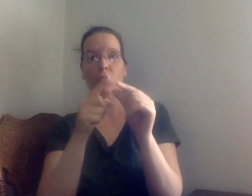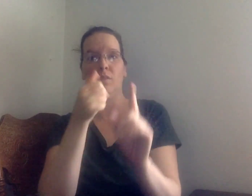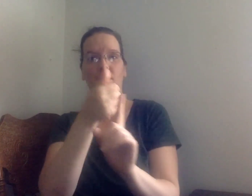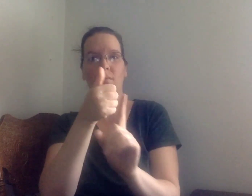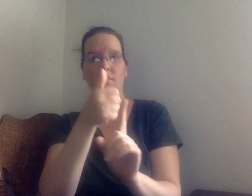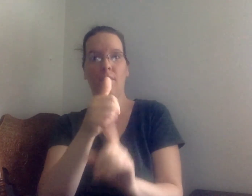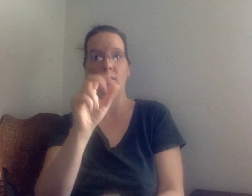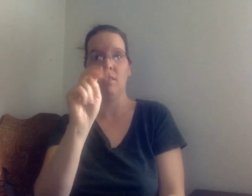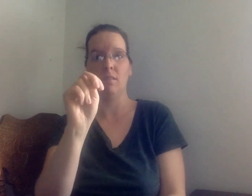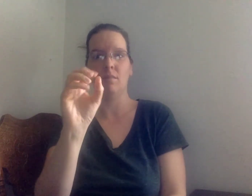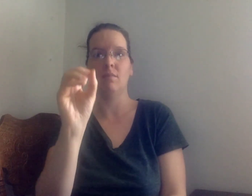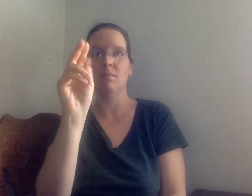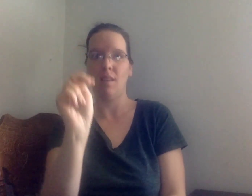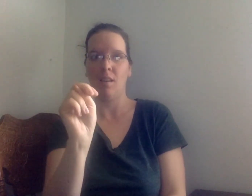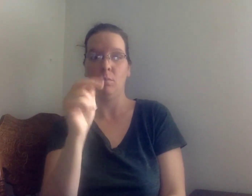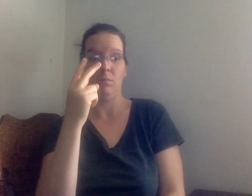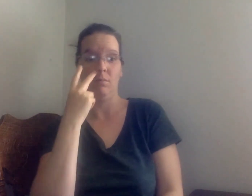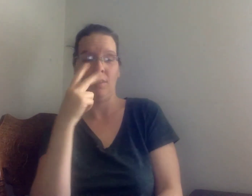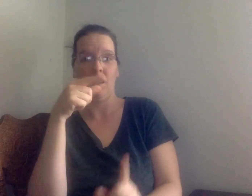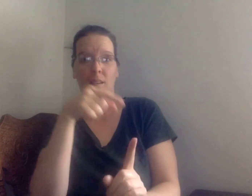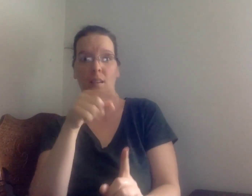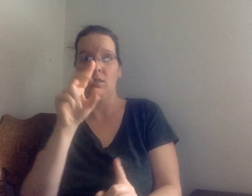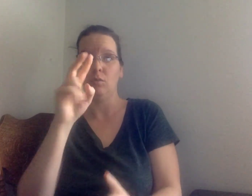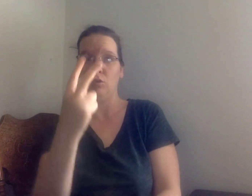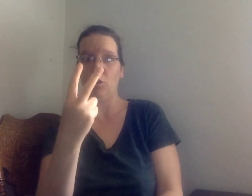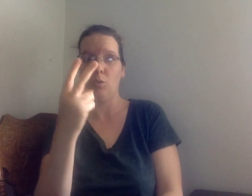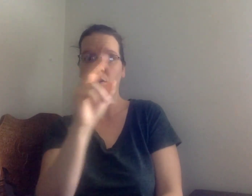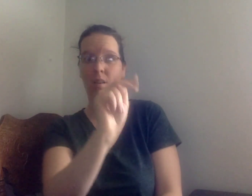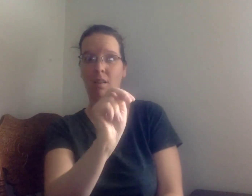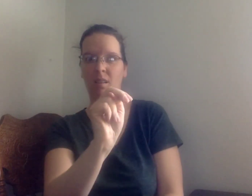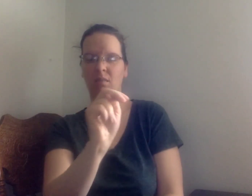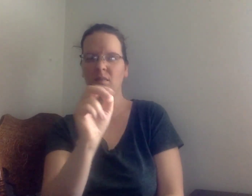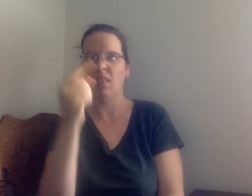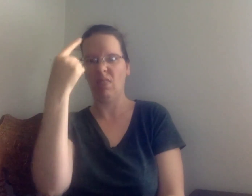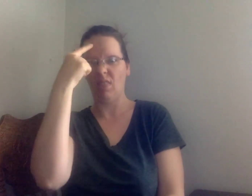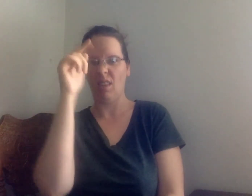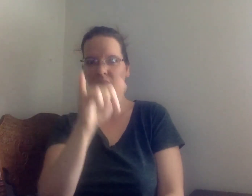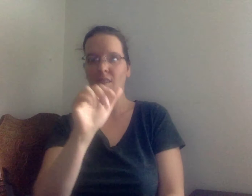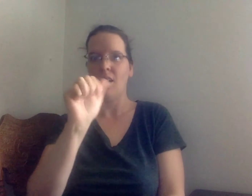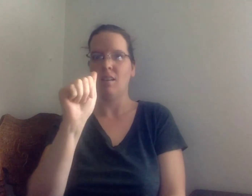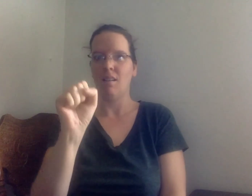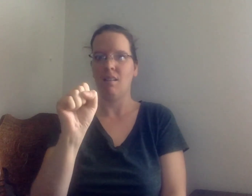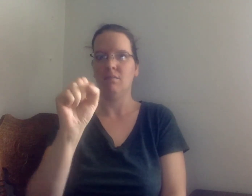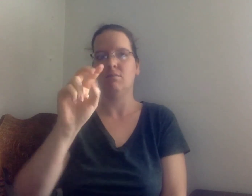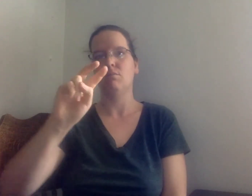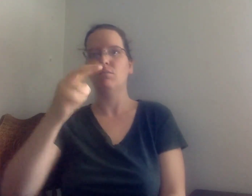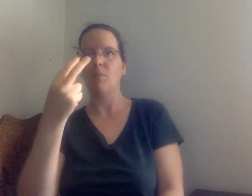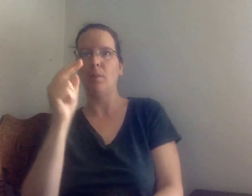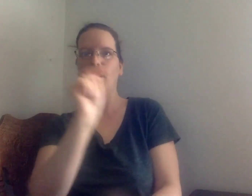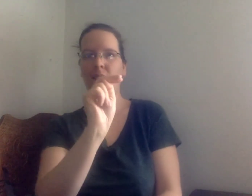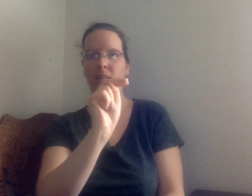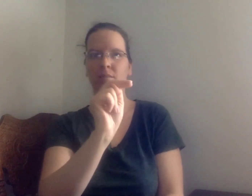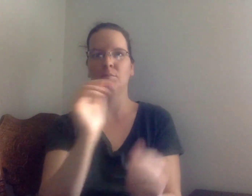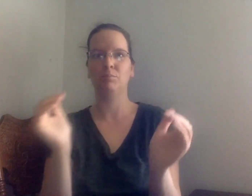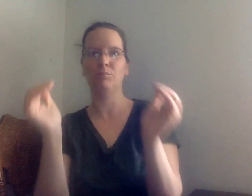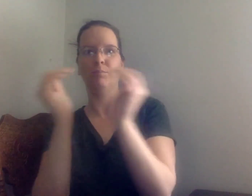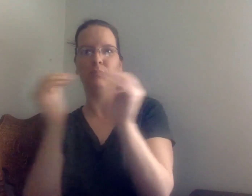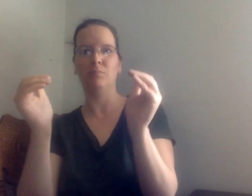When you look at the word itself, noun, it has two N's. So you can think of that as